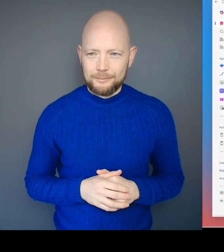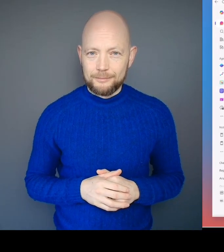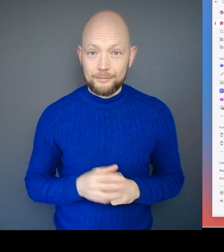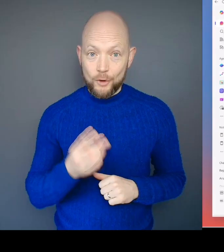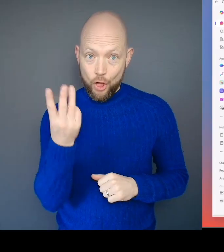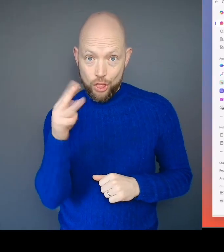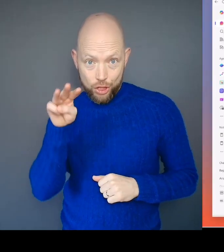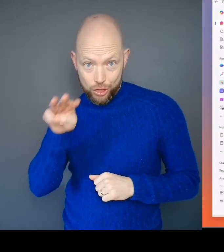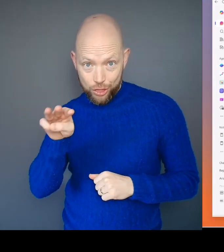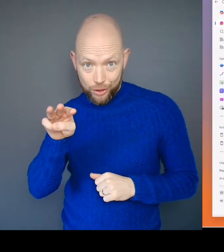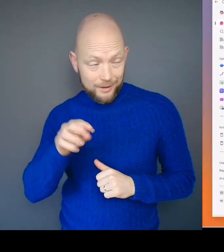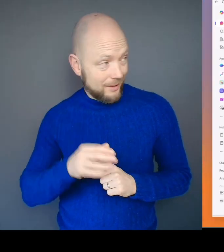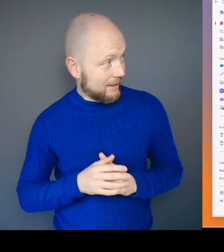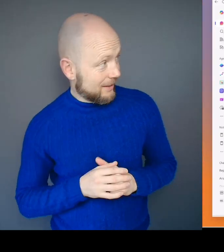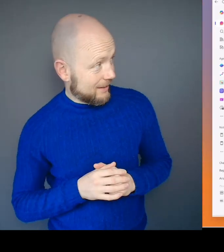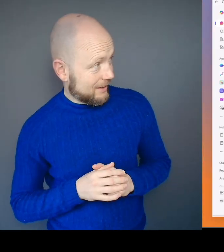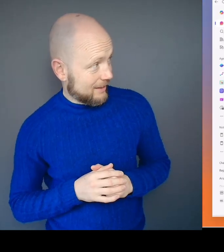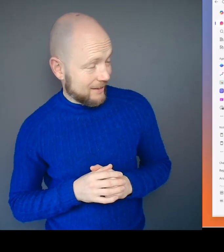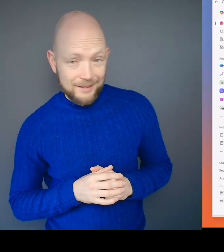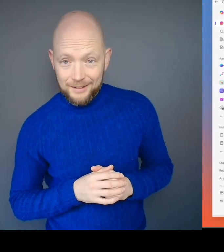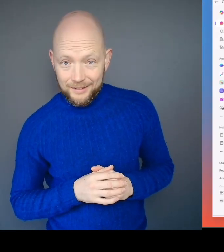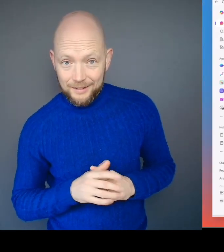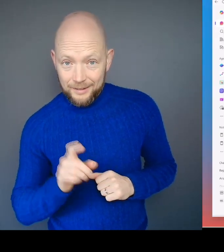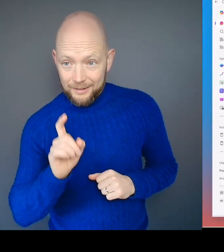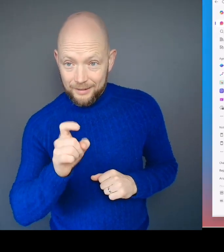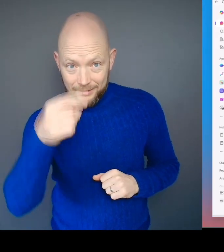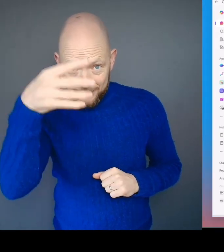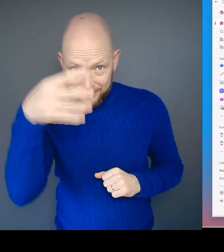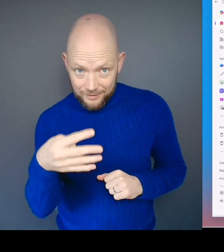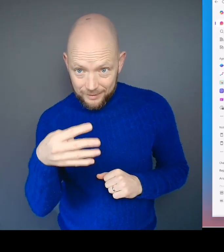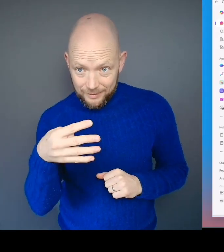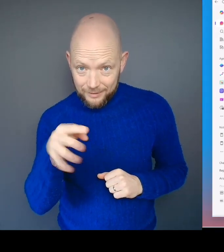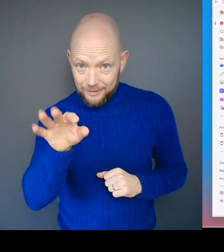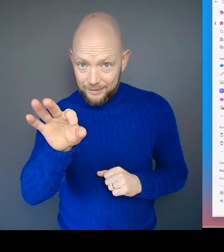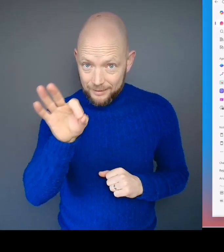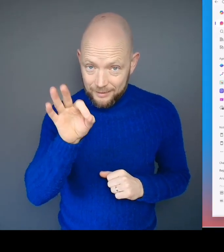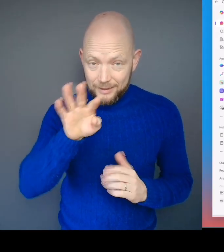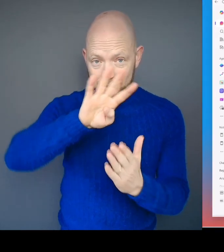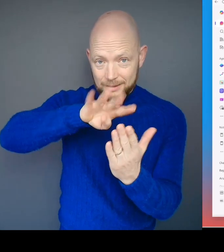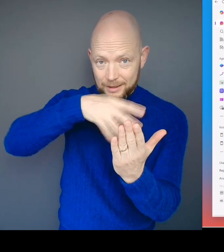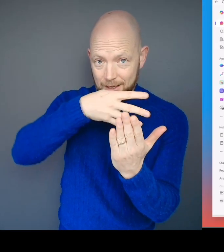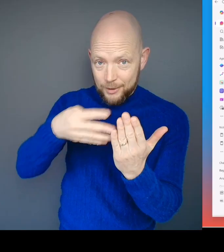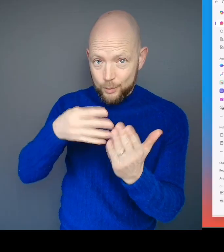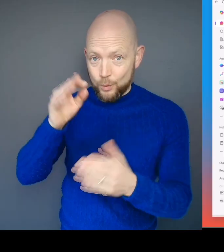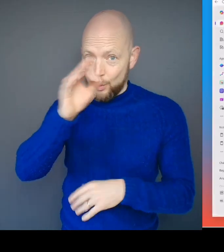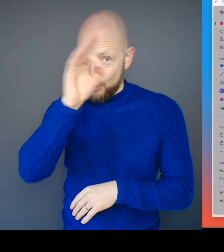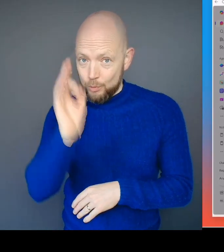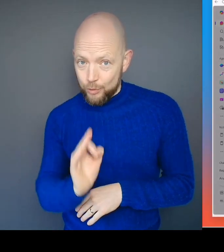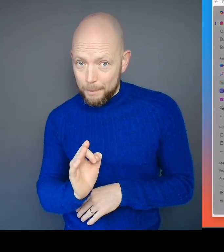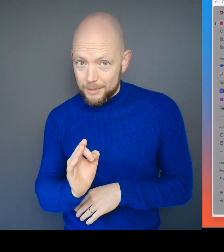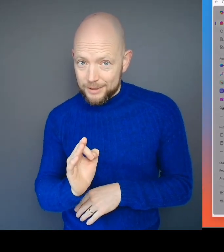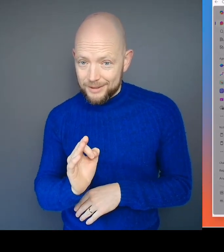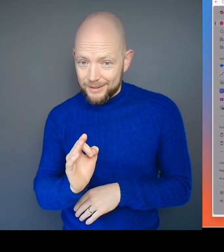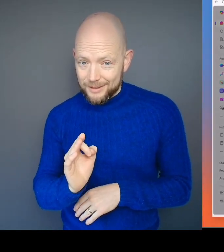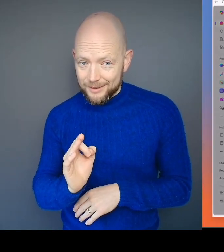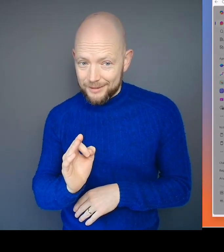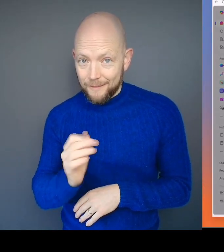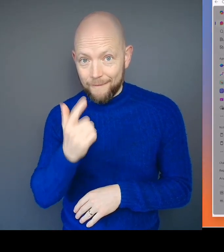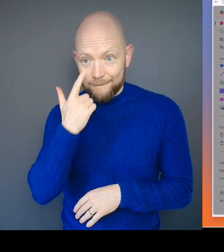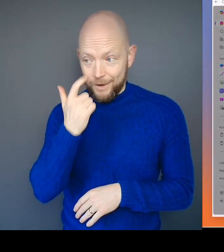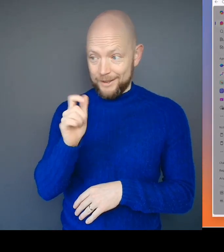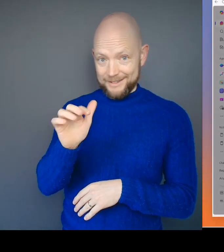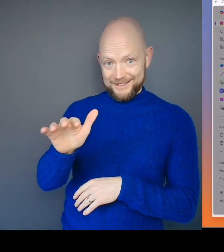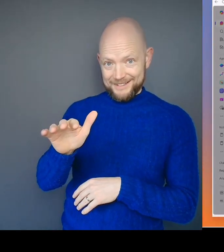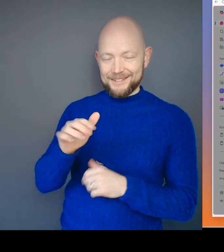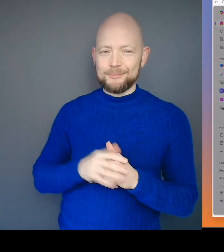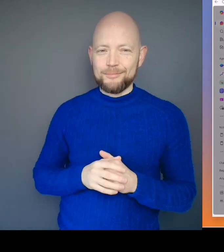find those scheduled prompts, just go up to the three dots in the top right here and select scheduled prompts. And that's where you'll find what